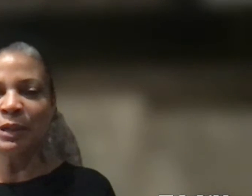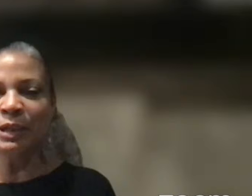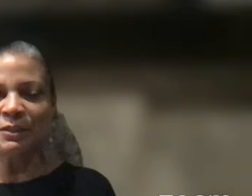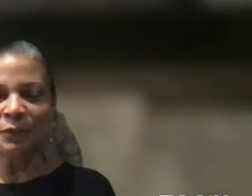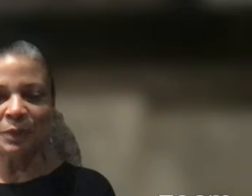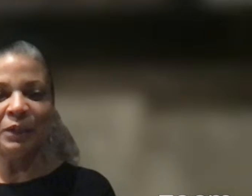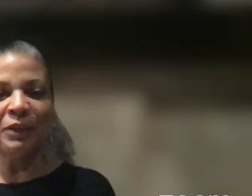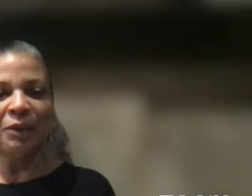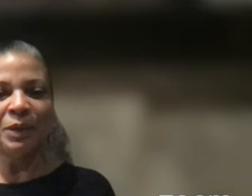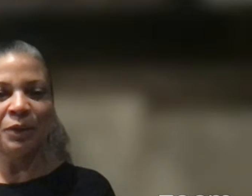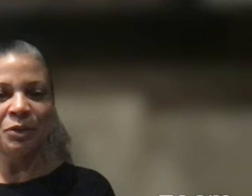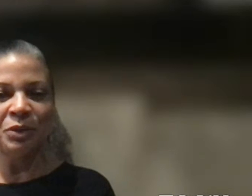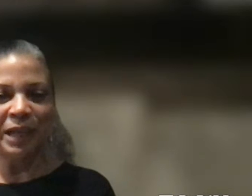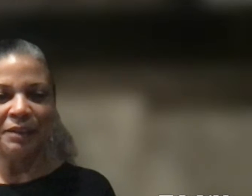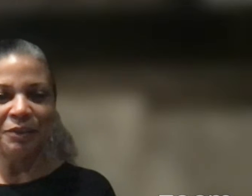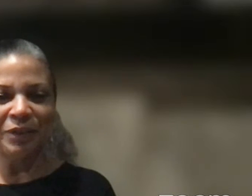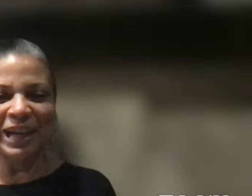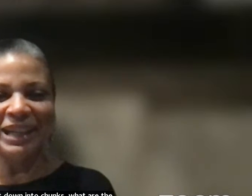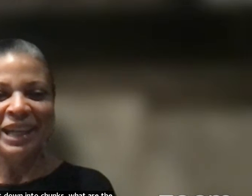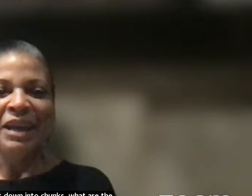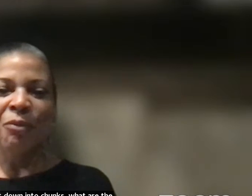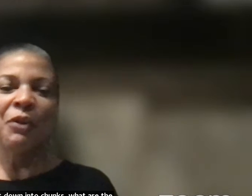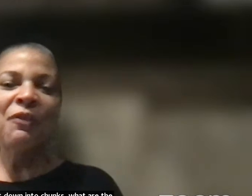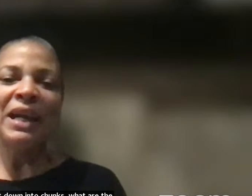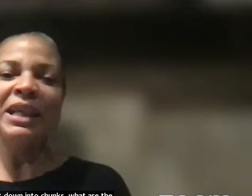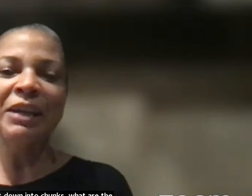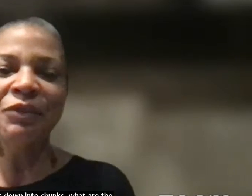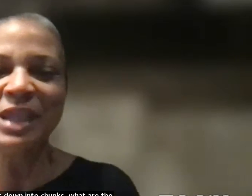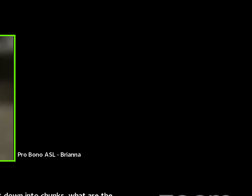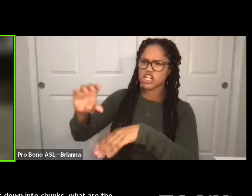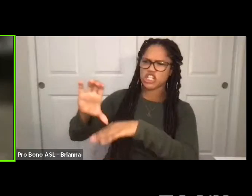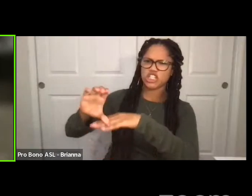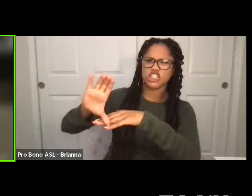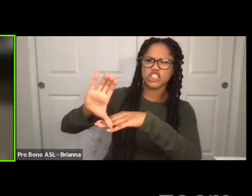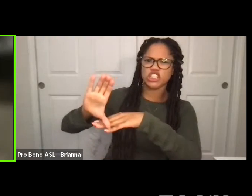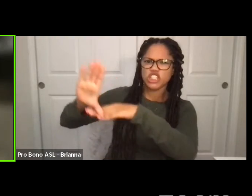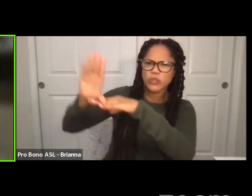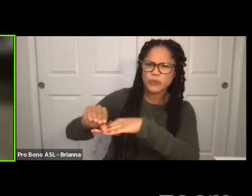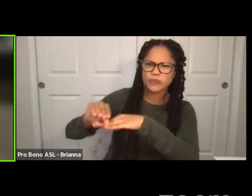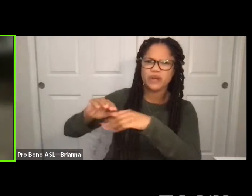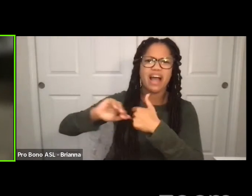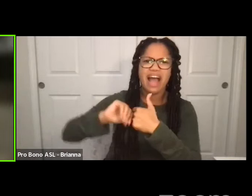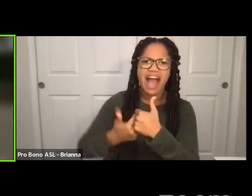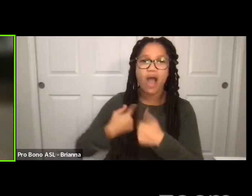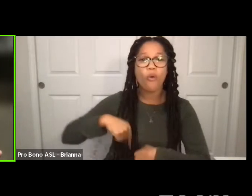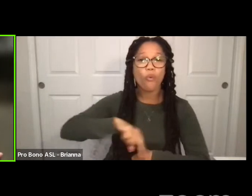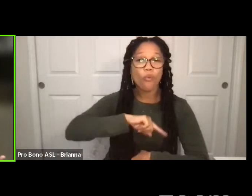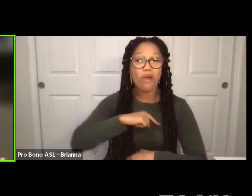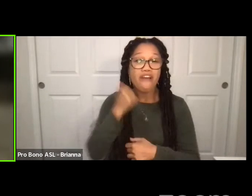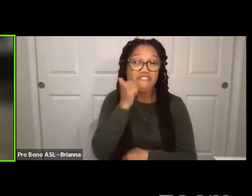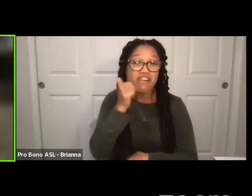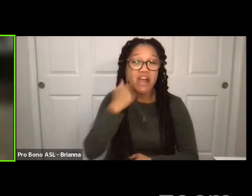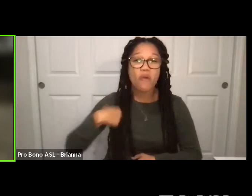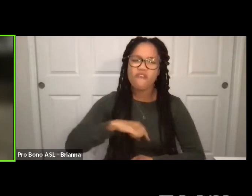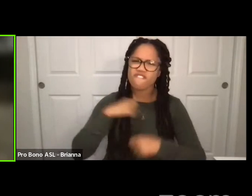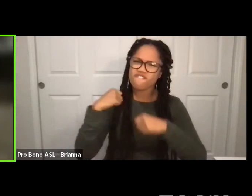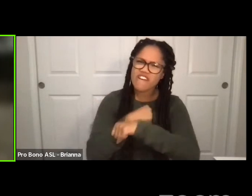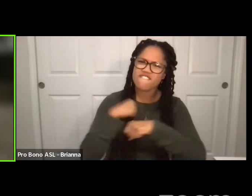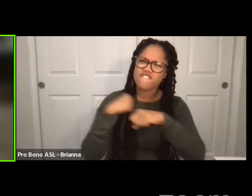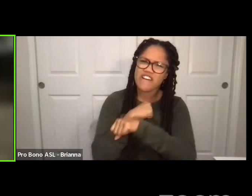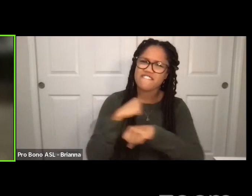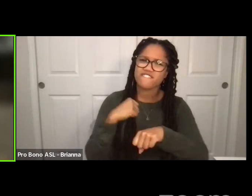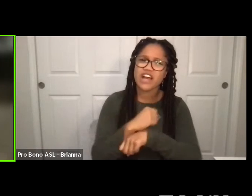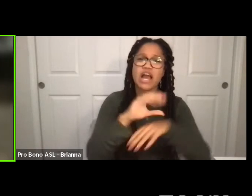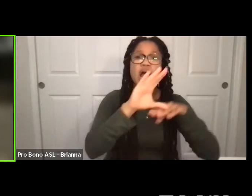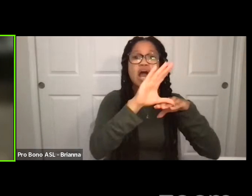defund the police for real? How we gonna do that, right? We're fighting every day, and we cut like a little tiny chunk, and